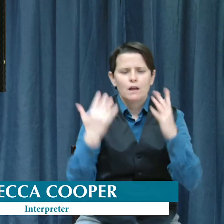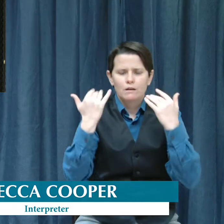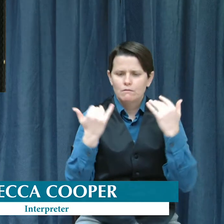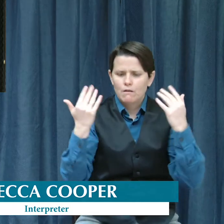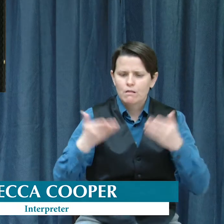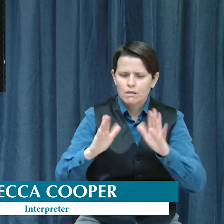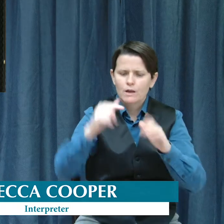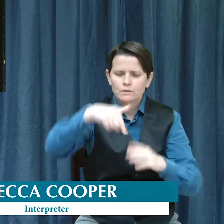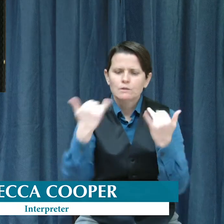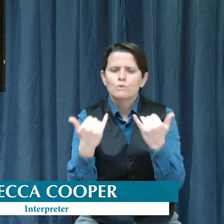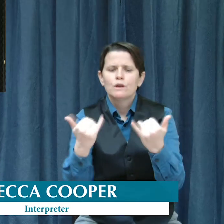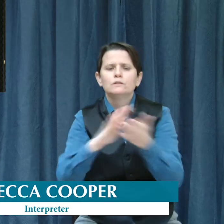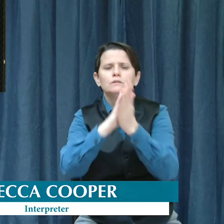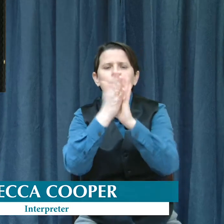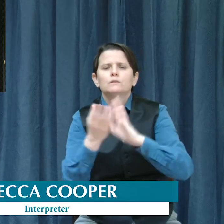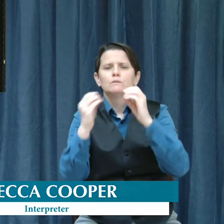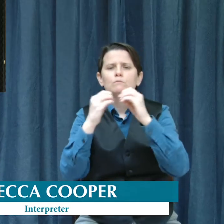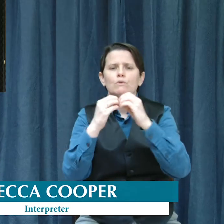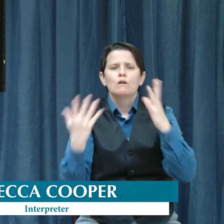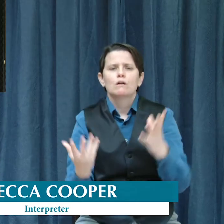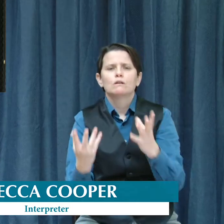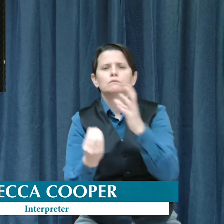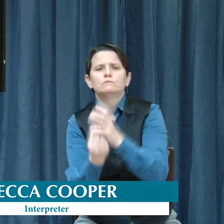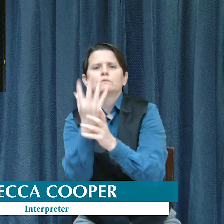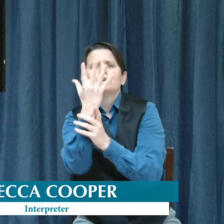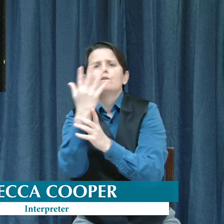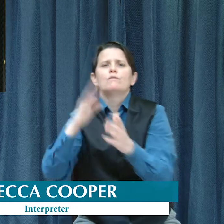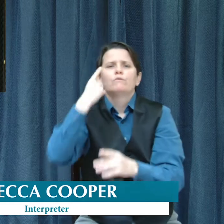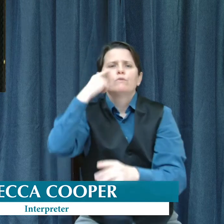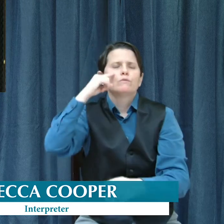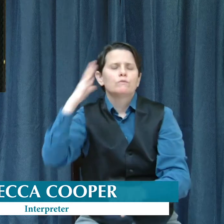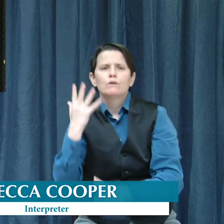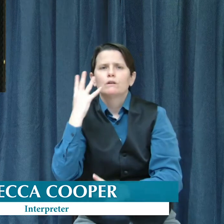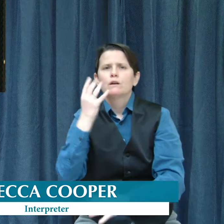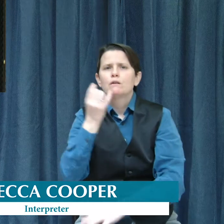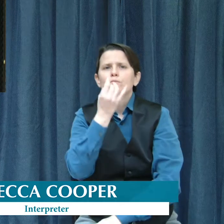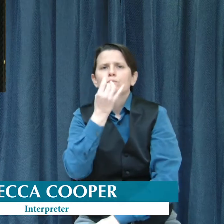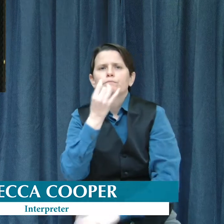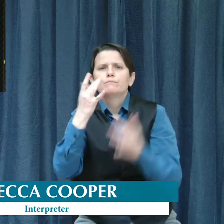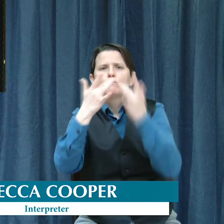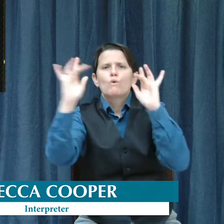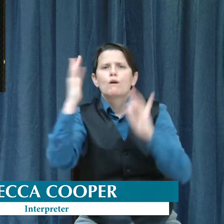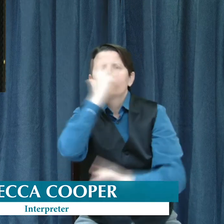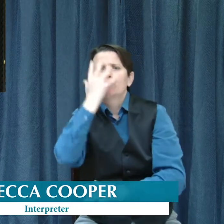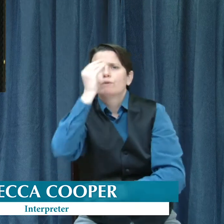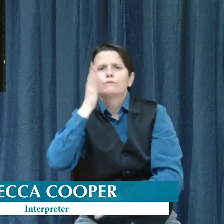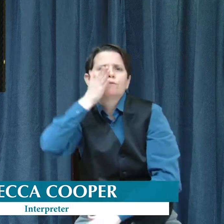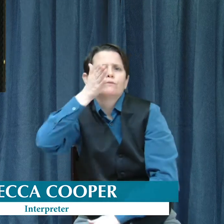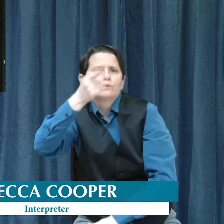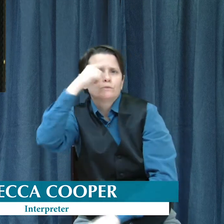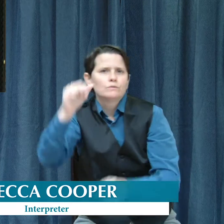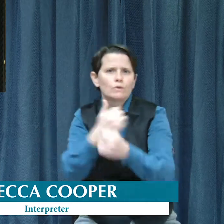all. And those words are the words, and that message is